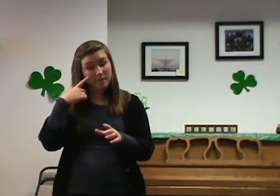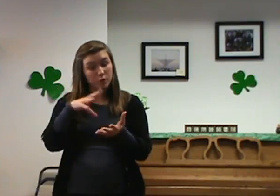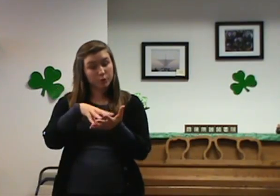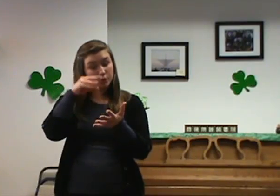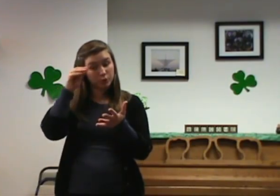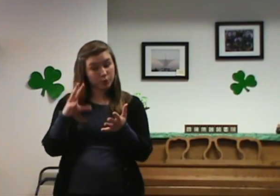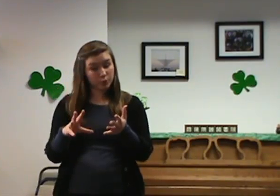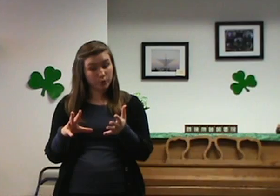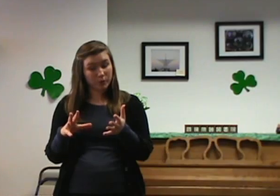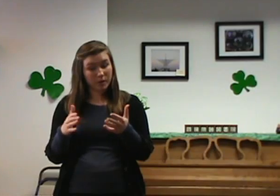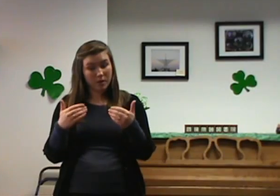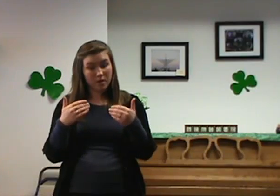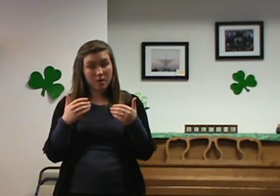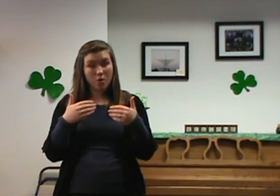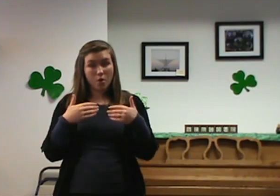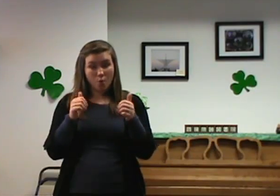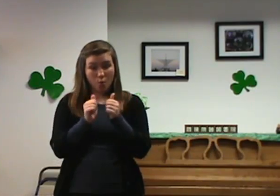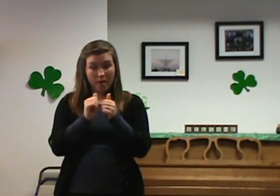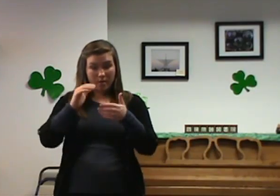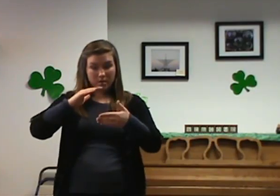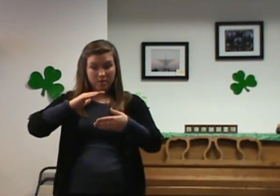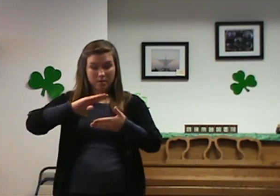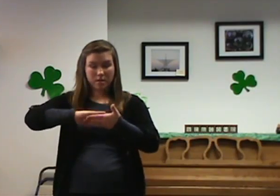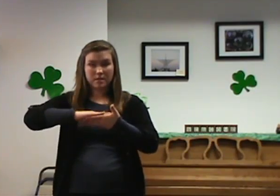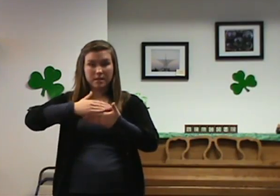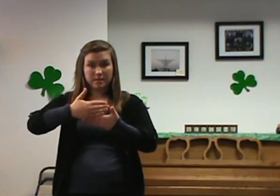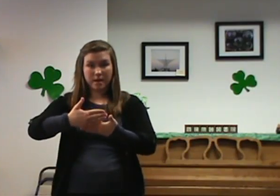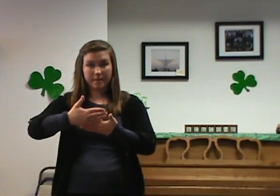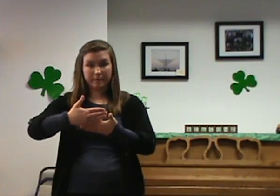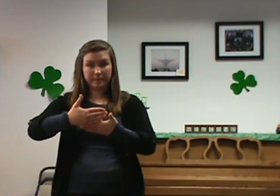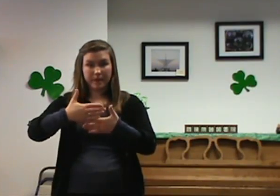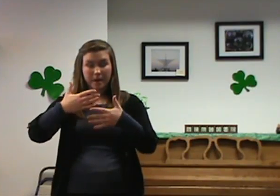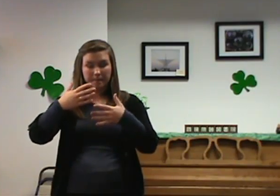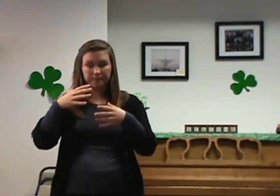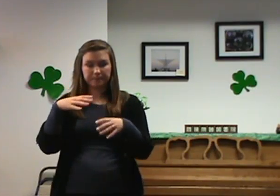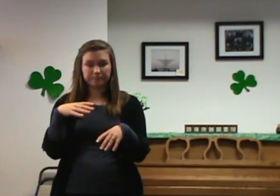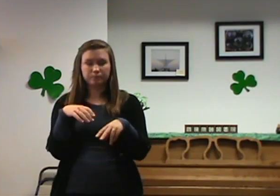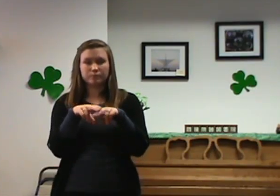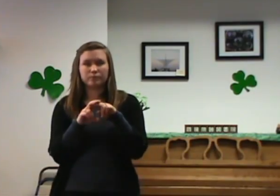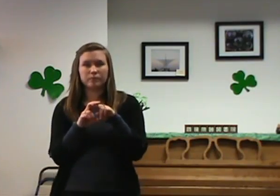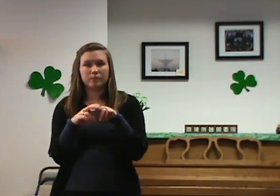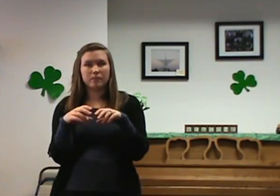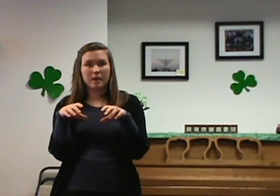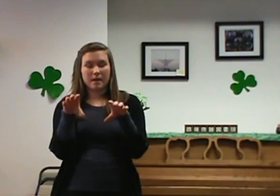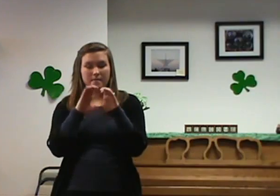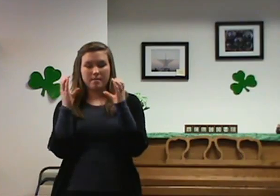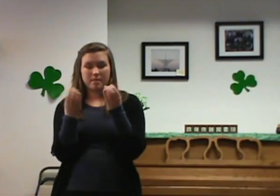them. So, and that's the PC edition of the Onyx. We also make in-home